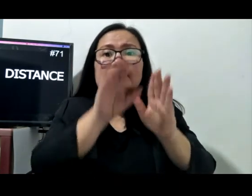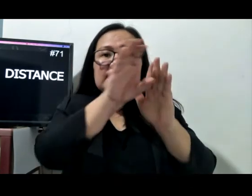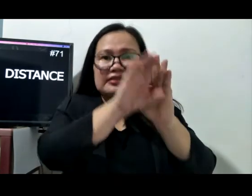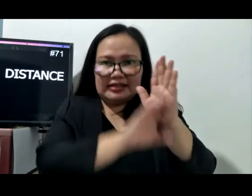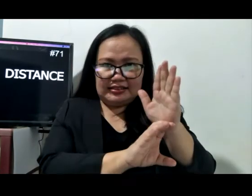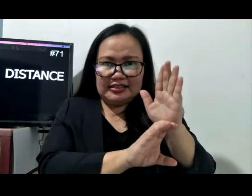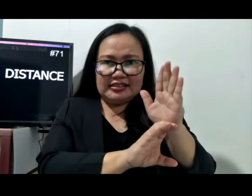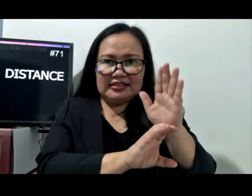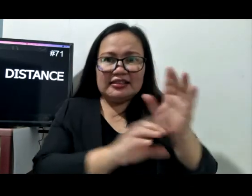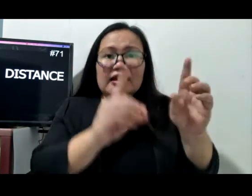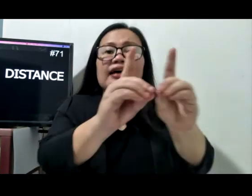Distance.